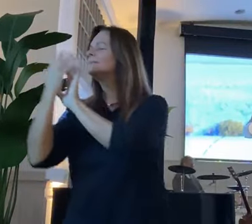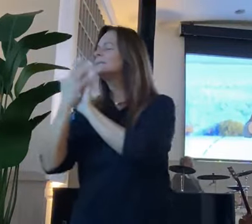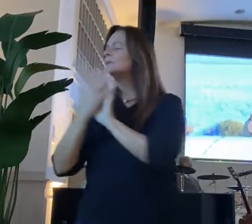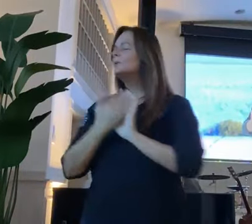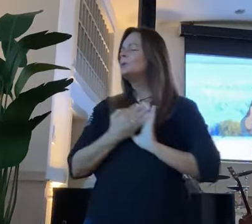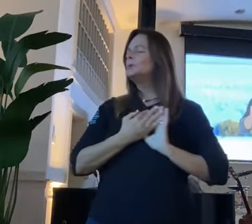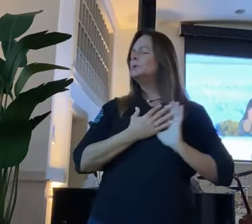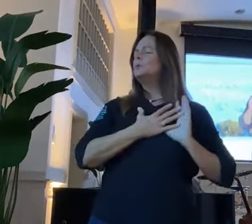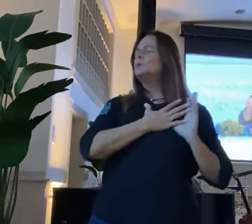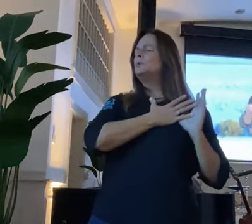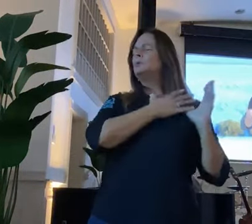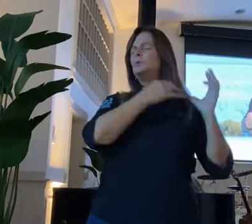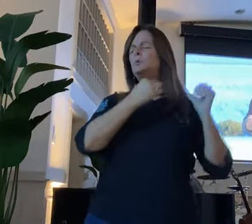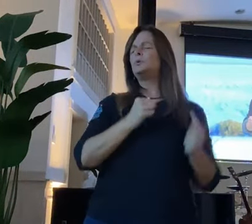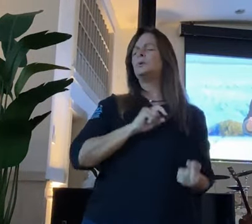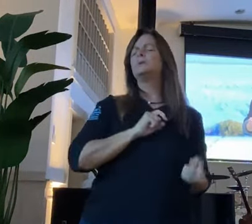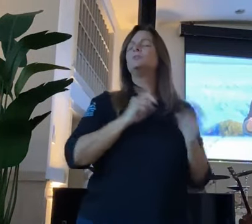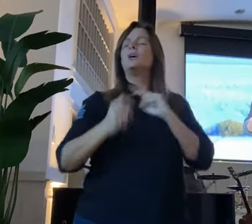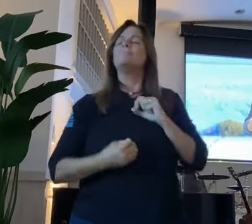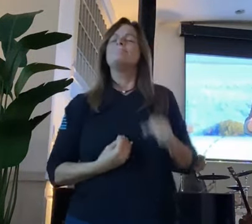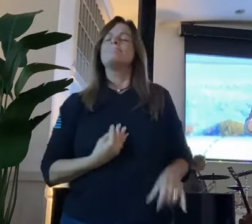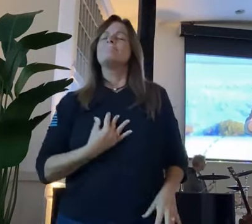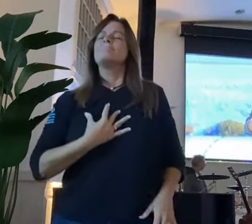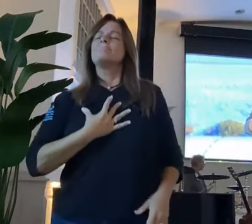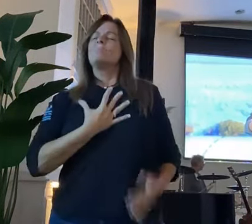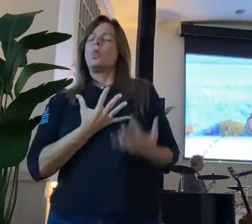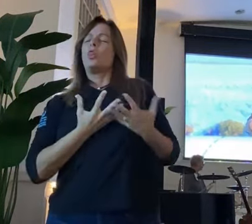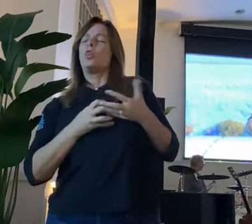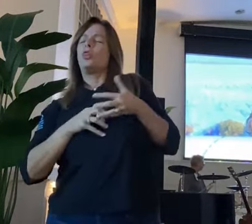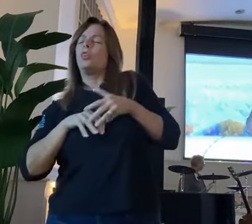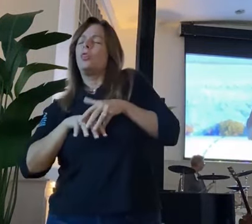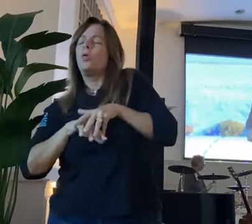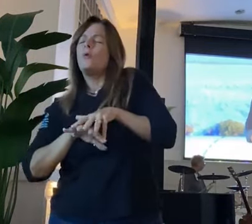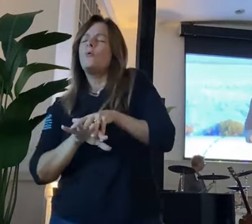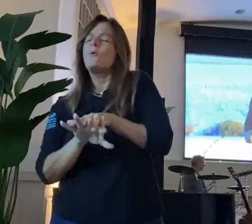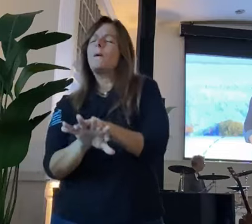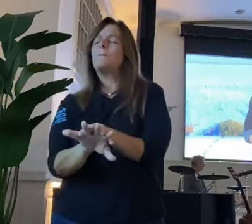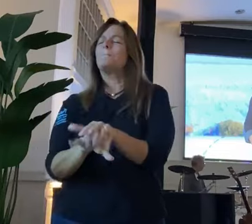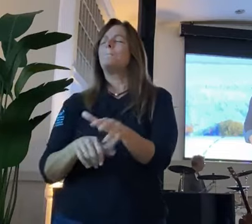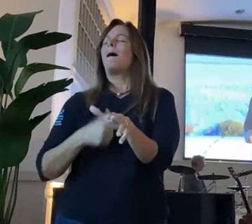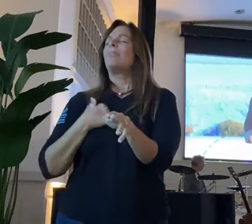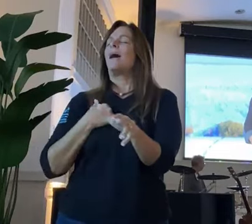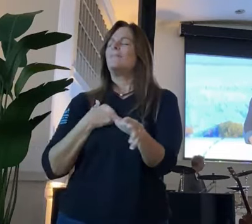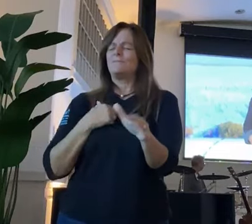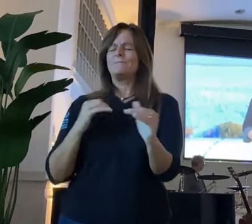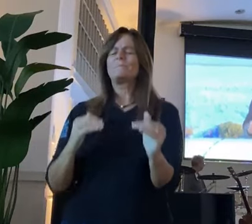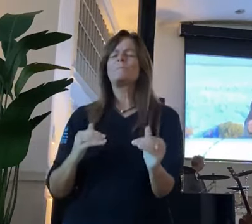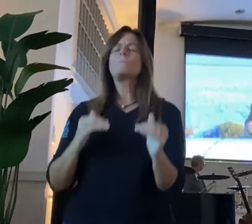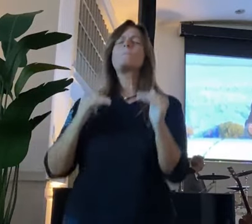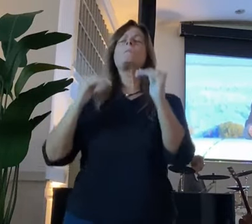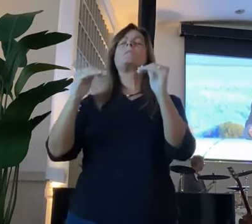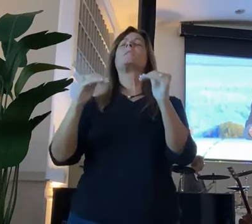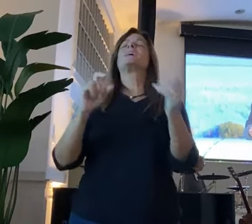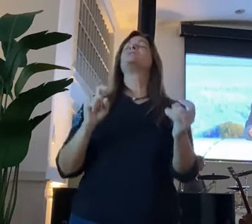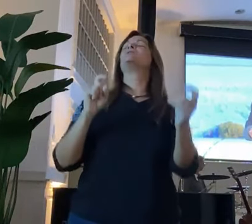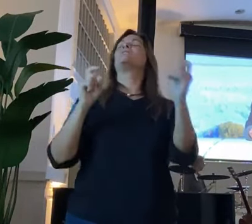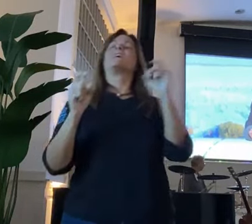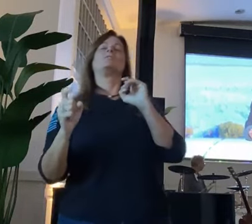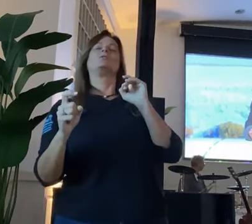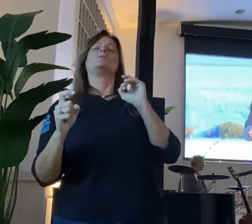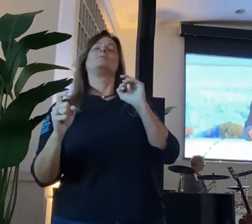way to make Its way in my life, to change my life, to direct my